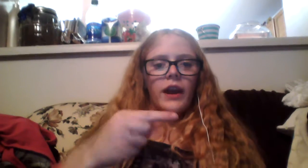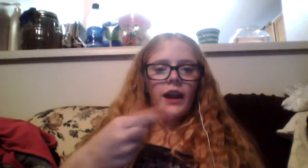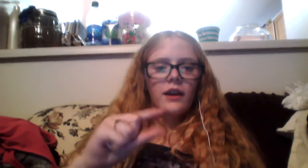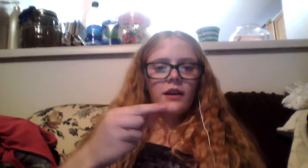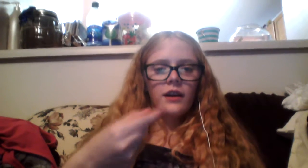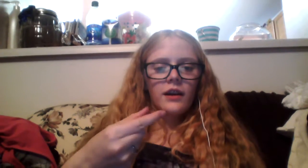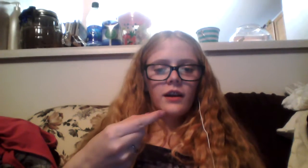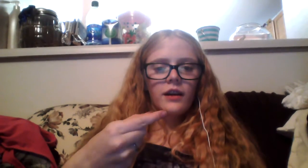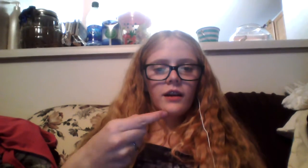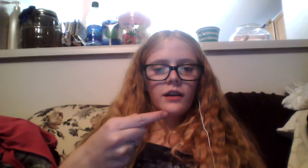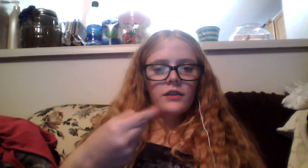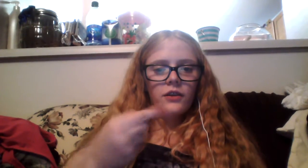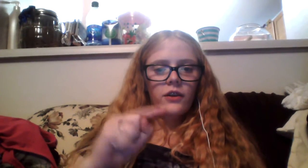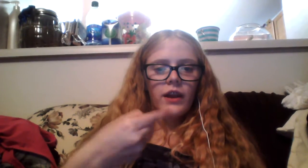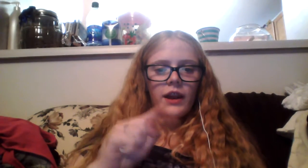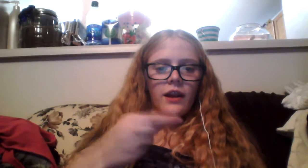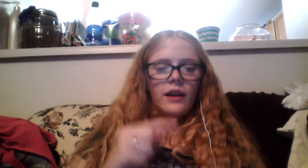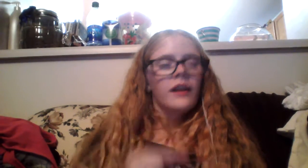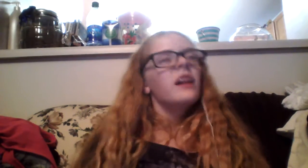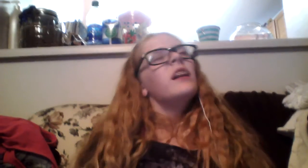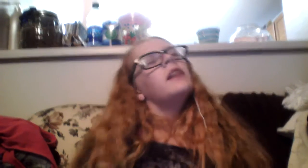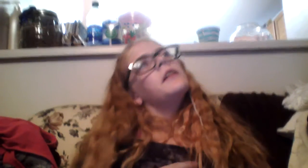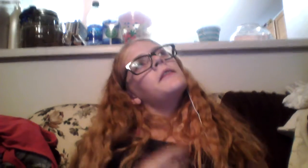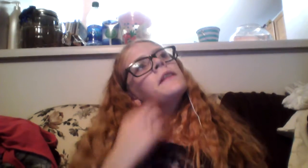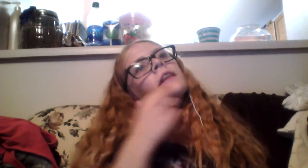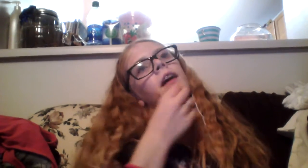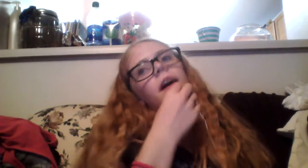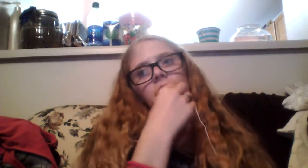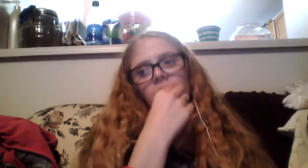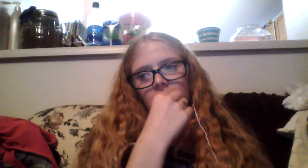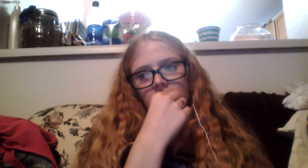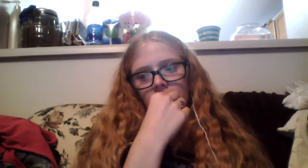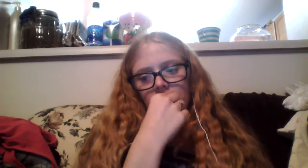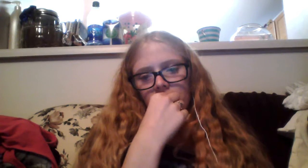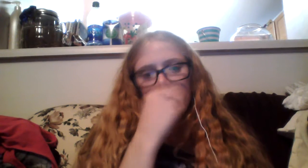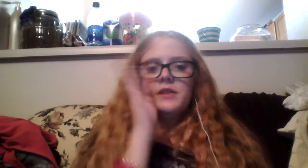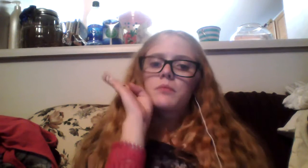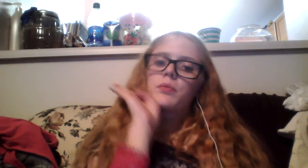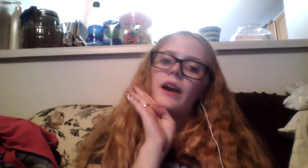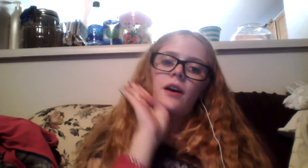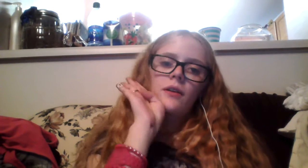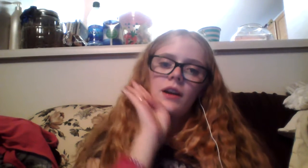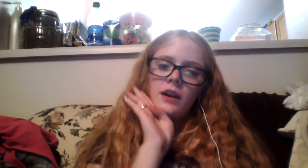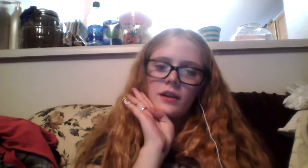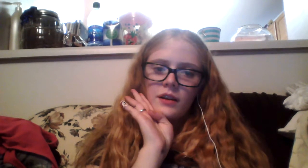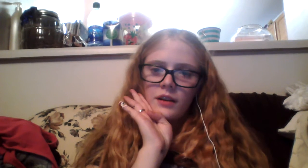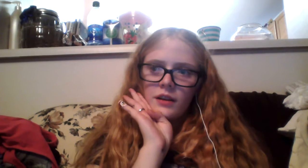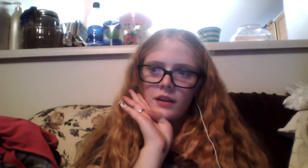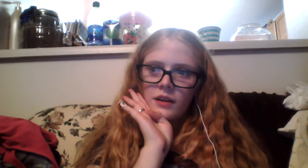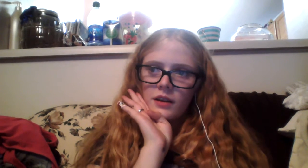green, some green, and then there's brown.